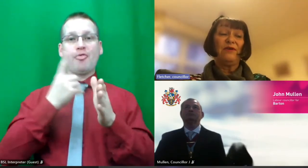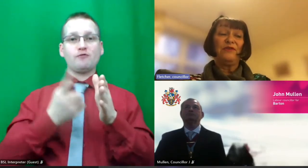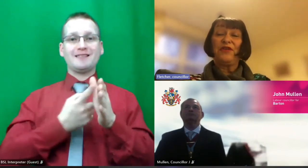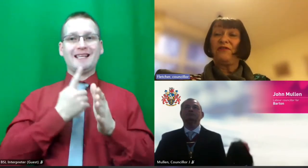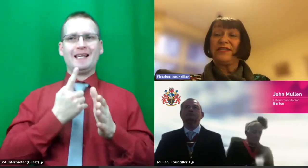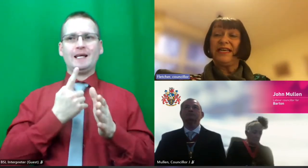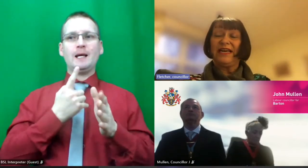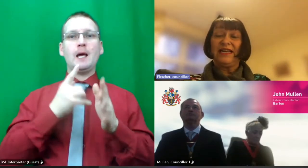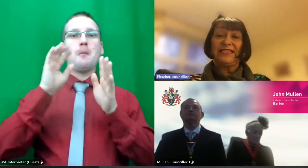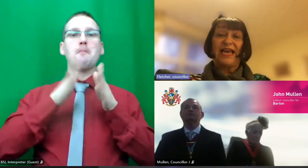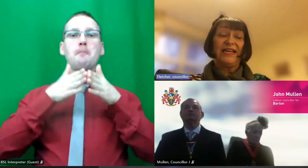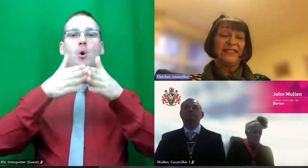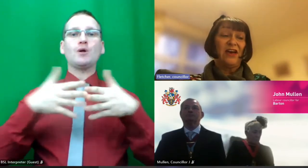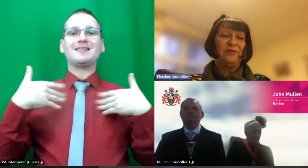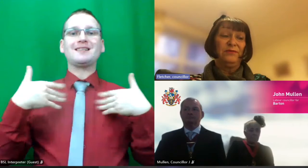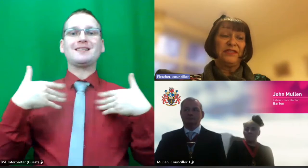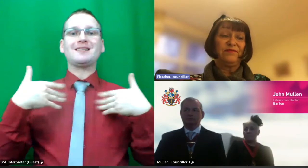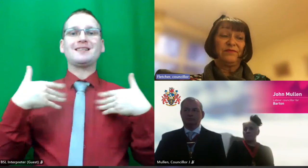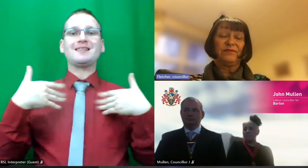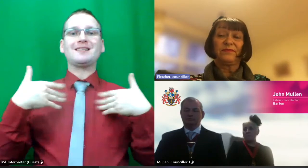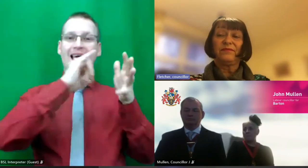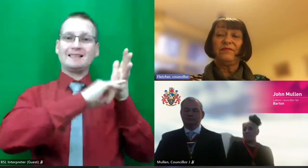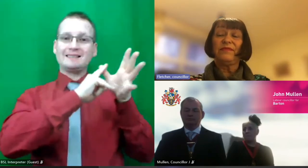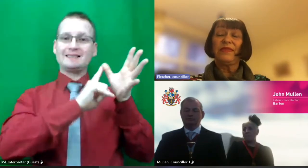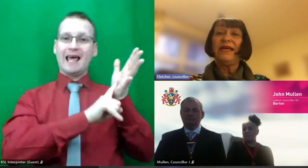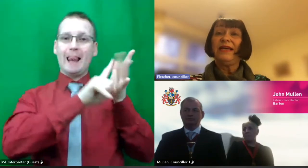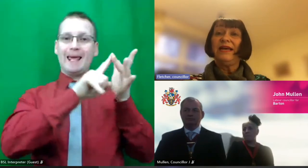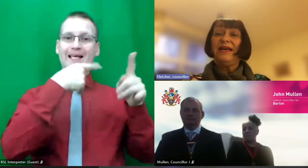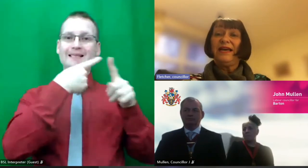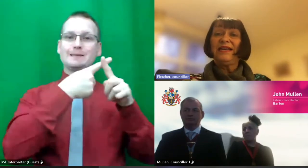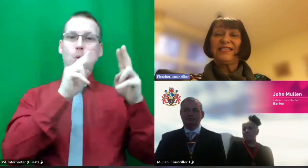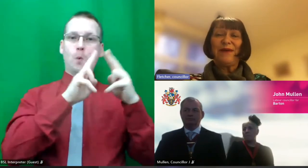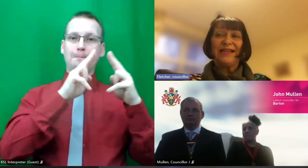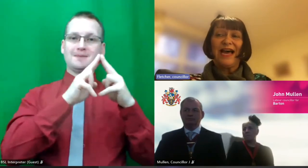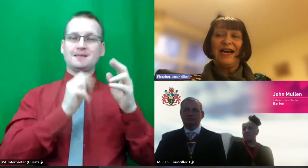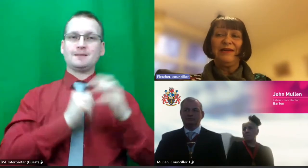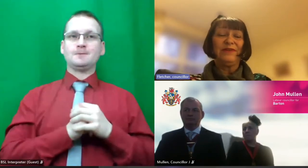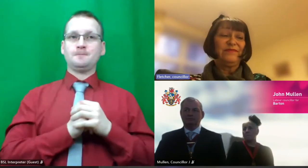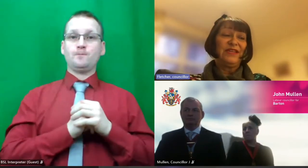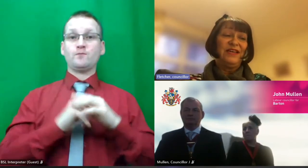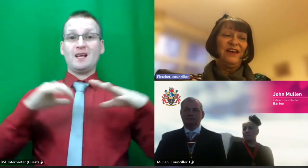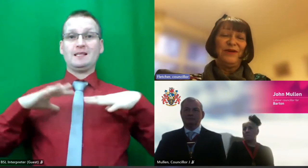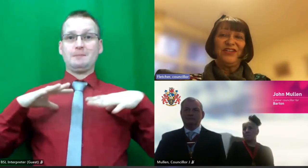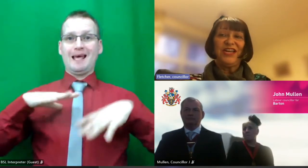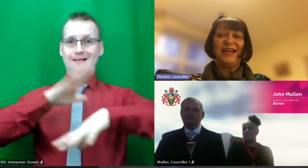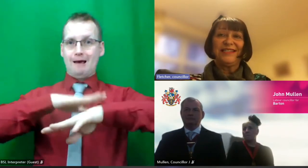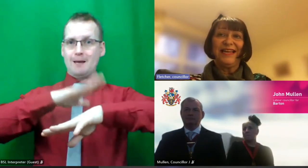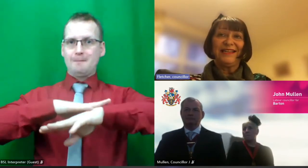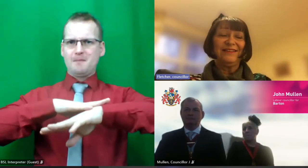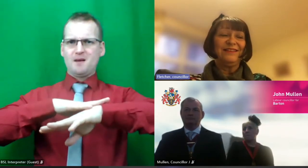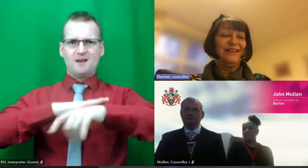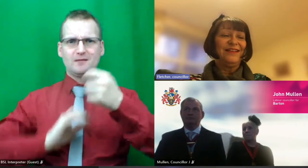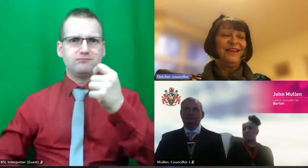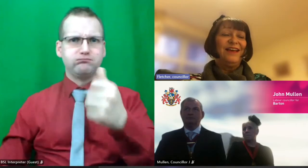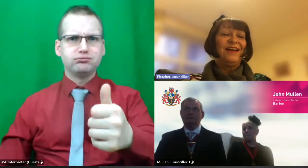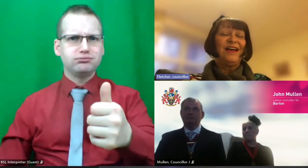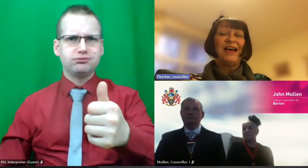Port Health Authority and Salix Homes. In her spare time, of which she has